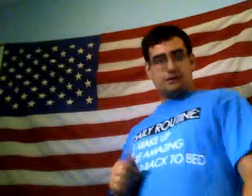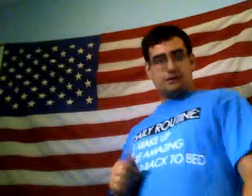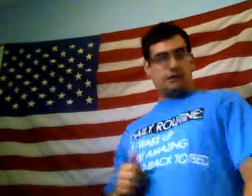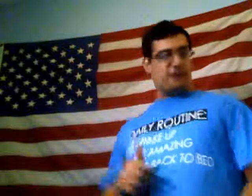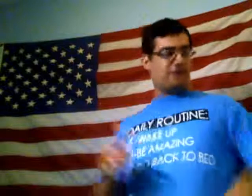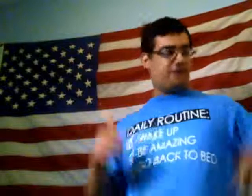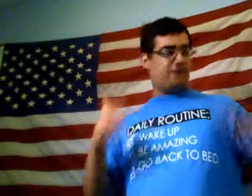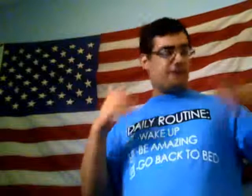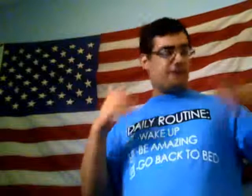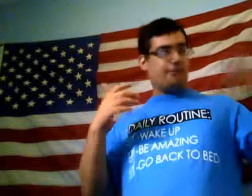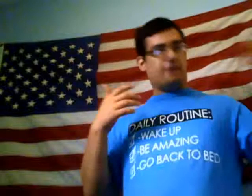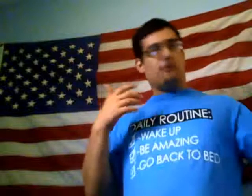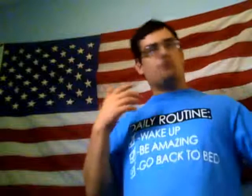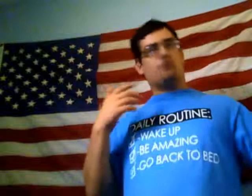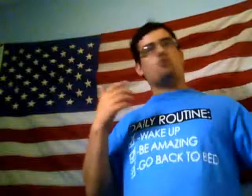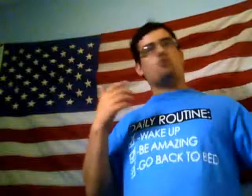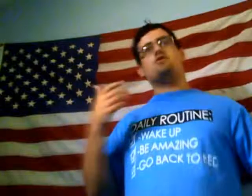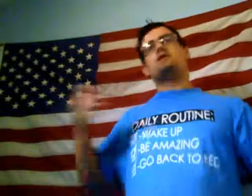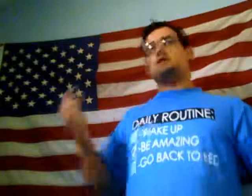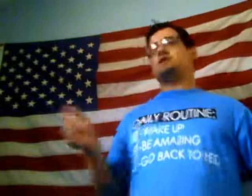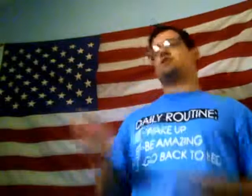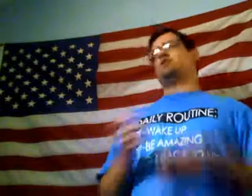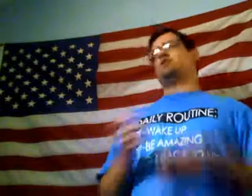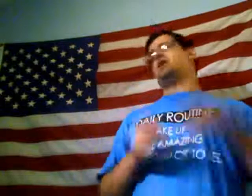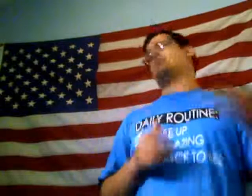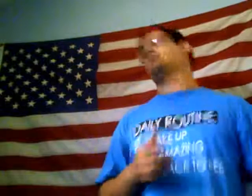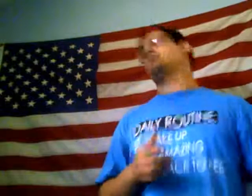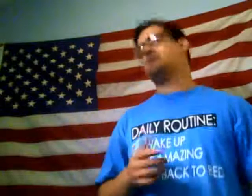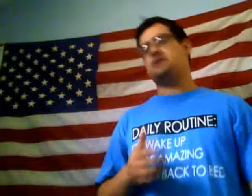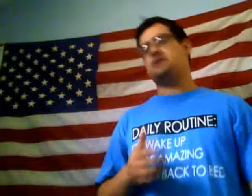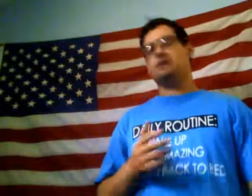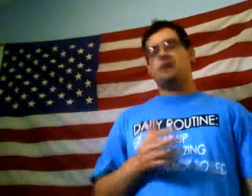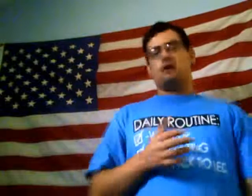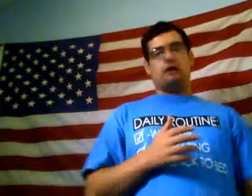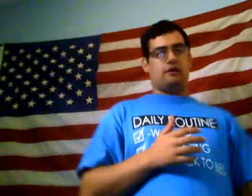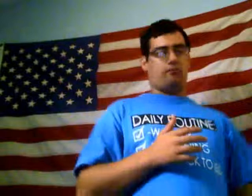A lot of people who don't like Wilson